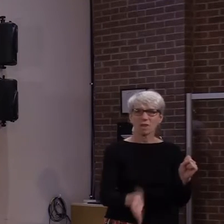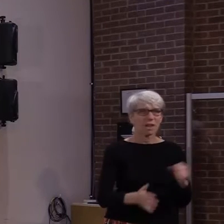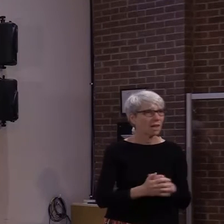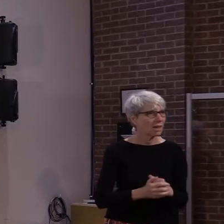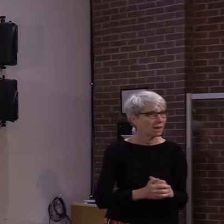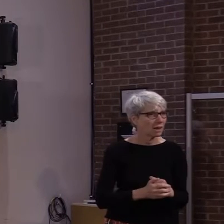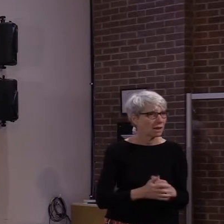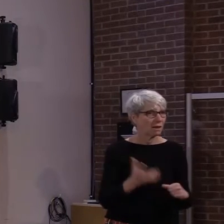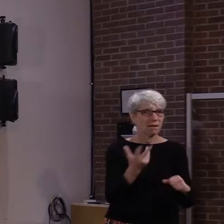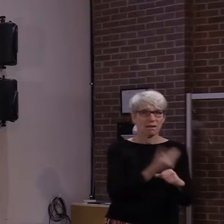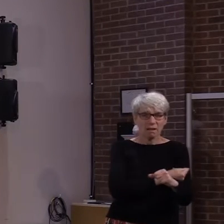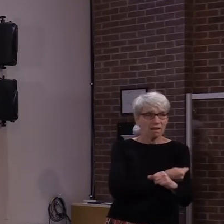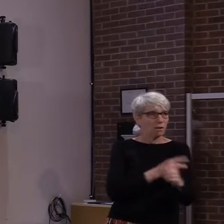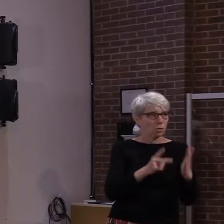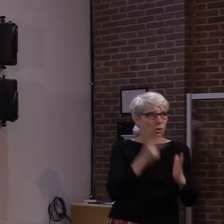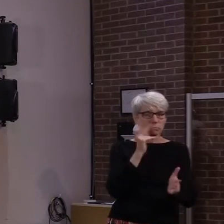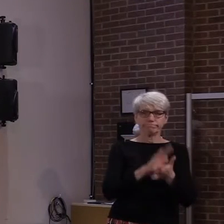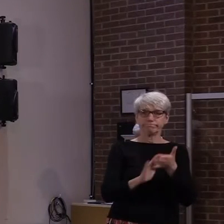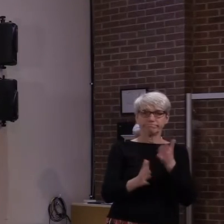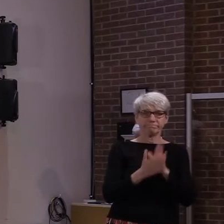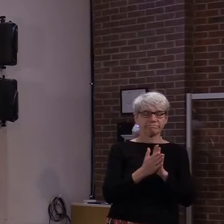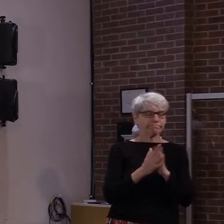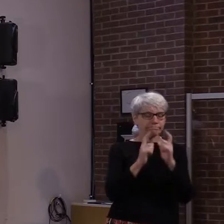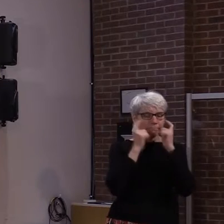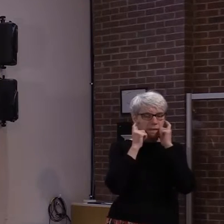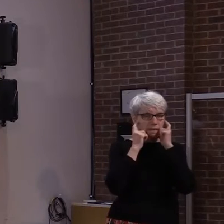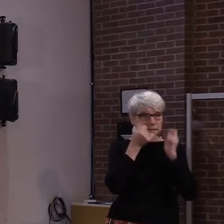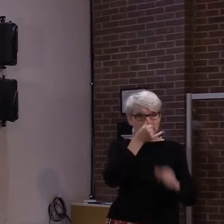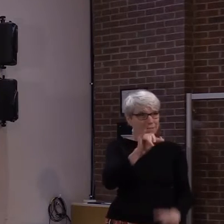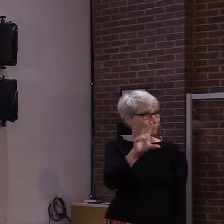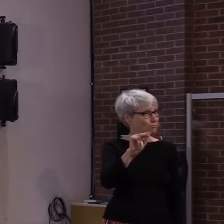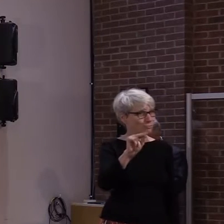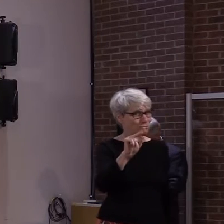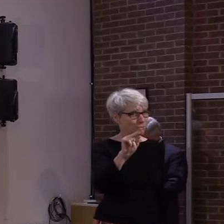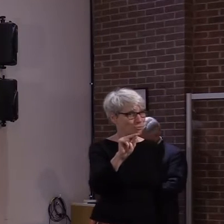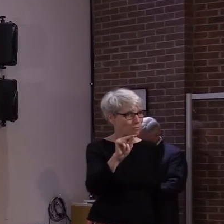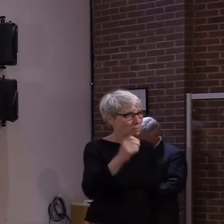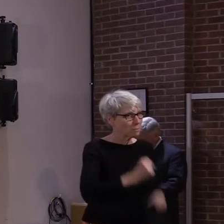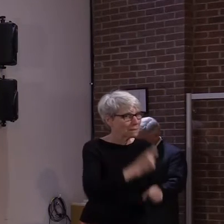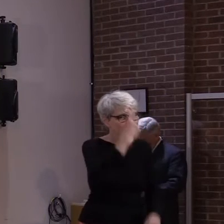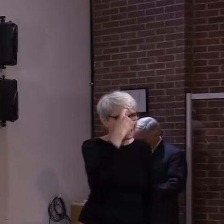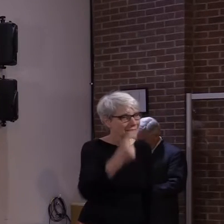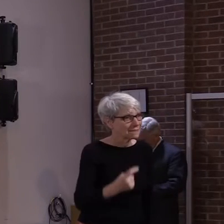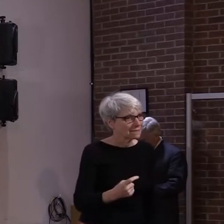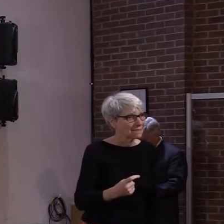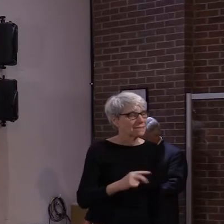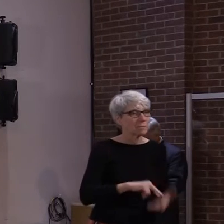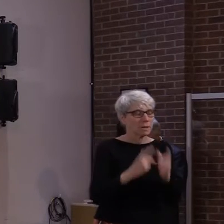you're fully vaccinated, is completely reasonable. Taking this simple action